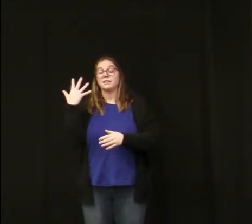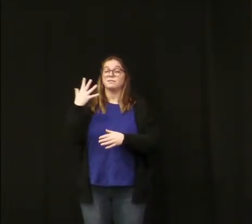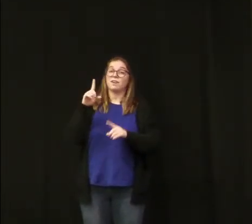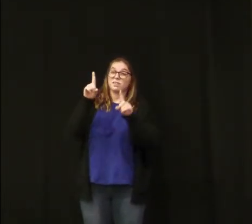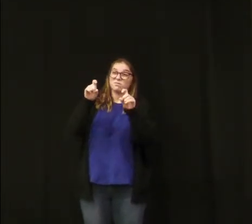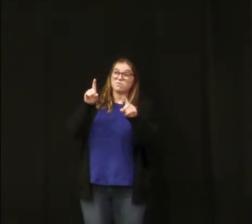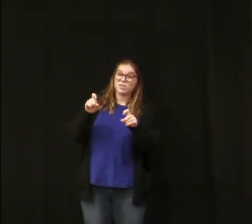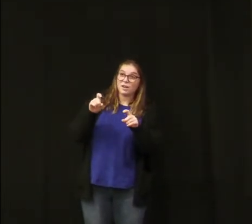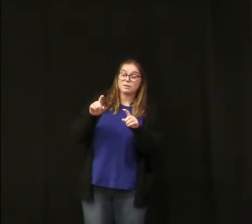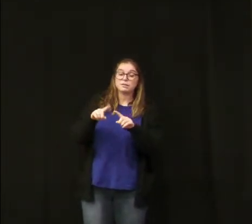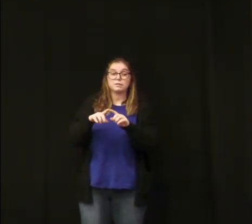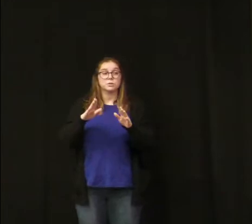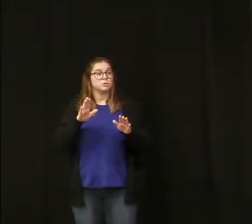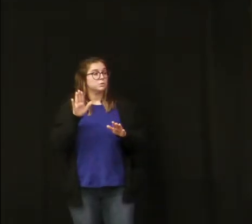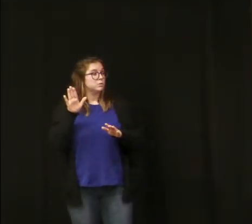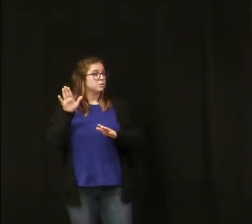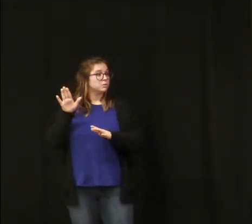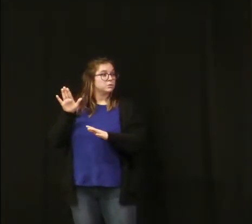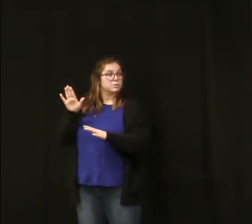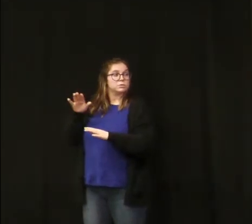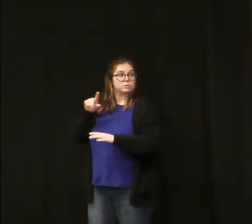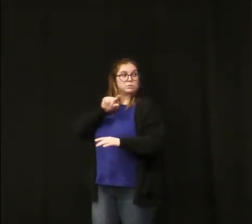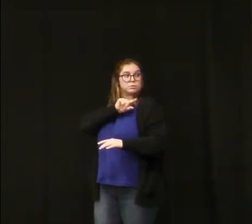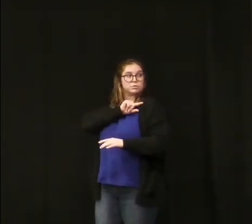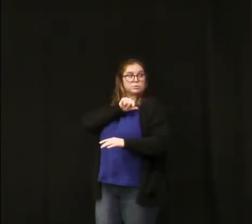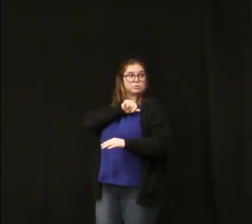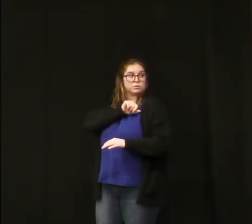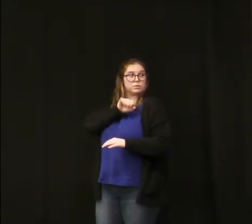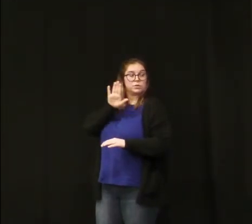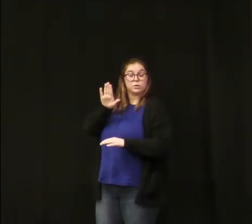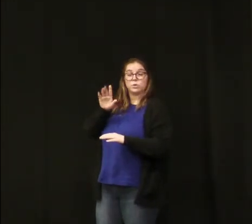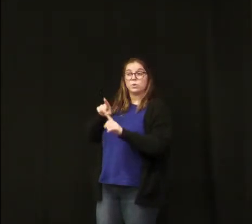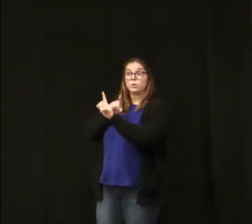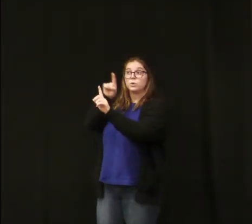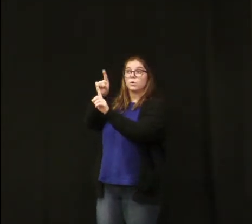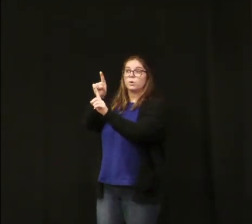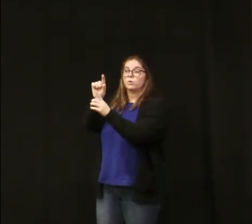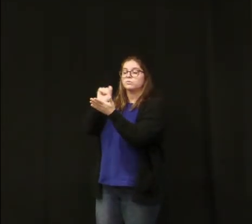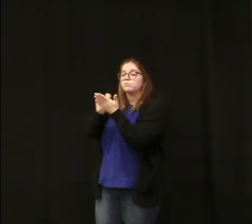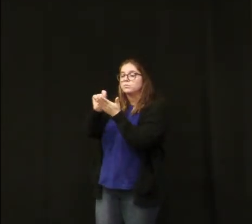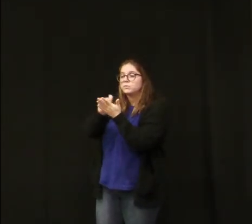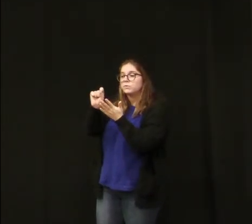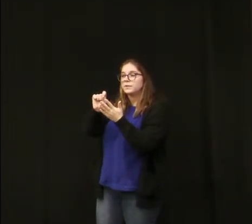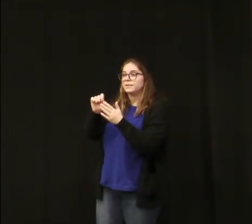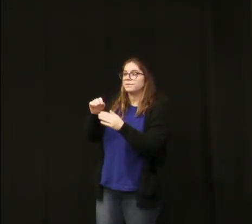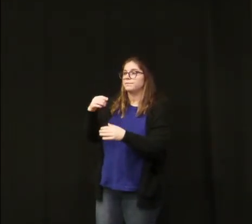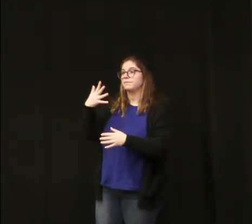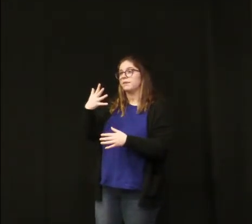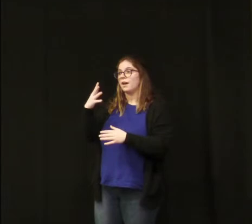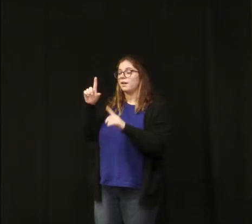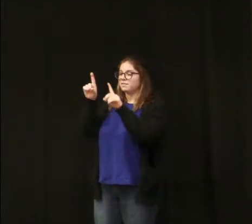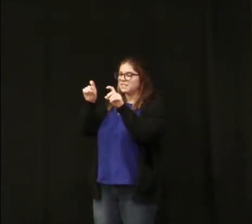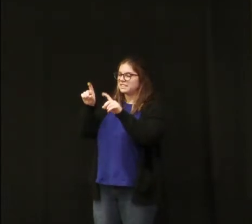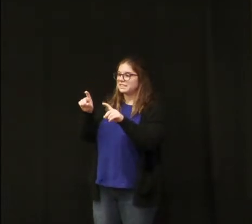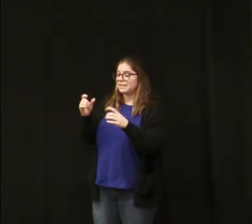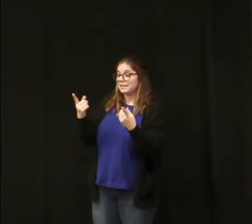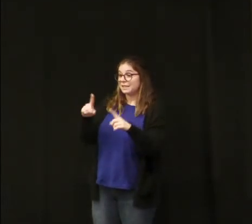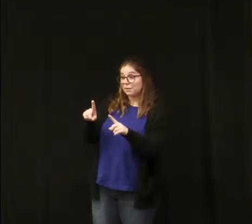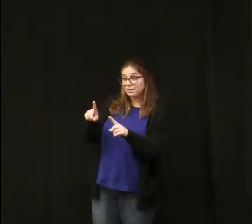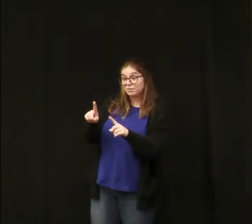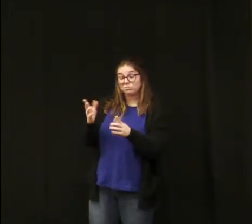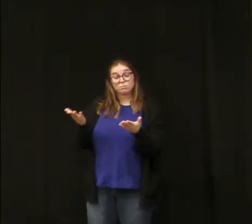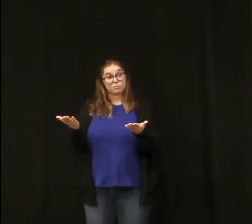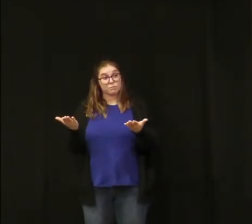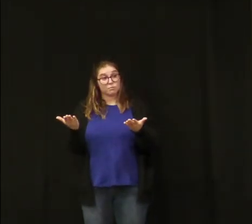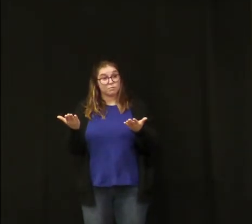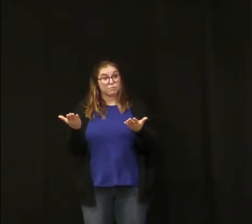Were your goals written to be out of 5 trials? Is that the reason why Gotcha. we're looking at the last 5? 4 out of 5. Get